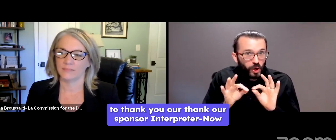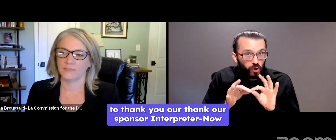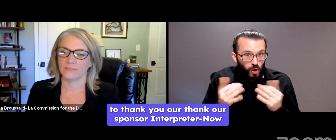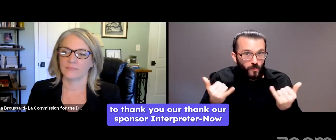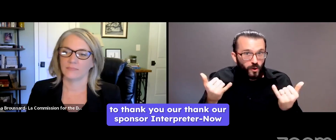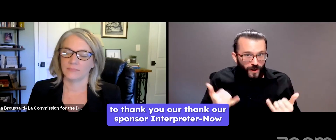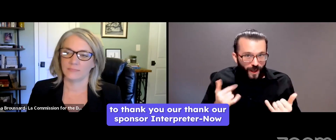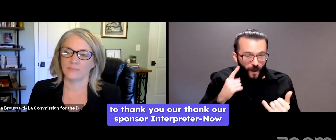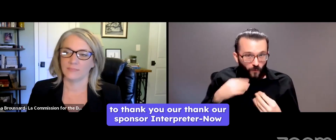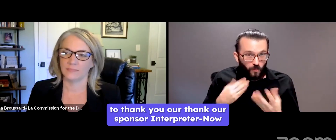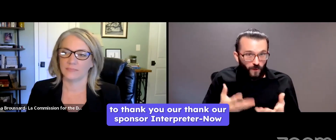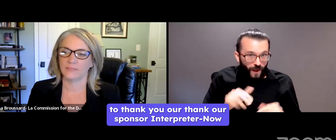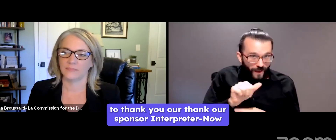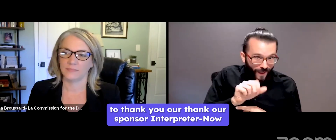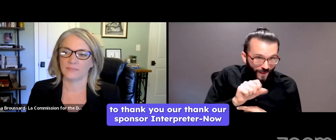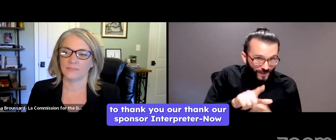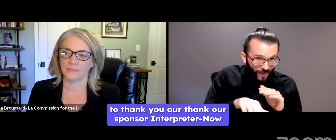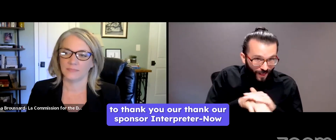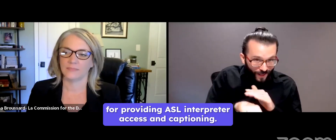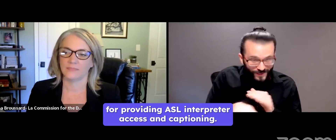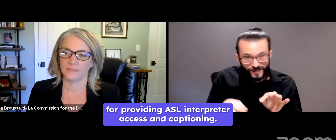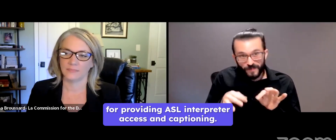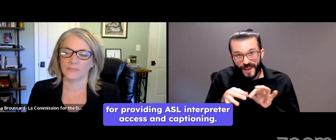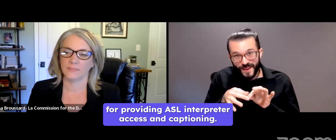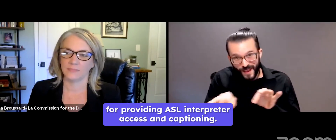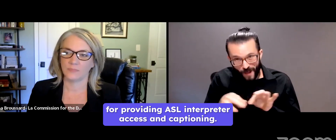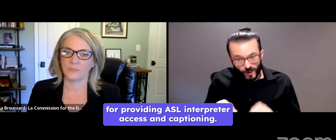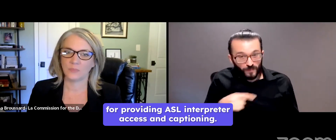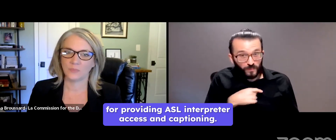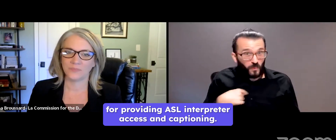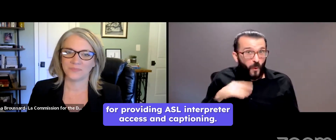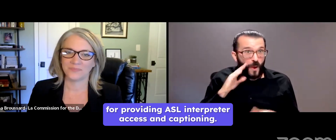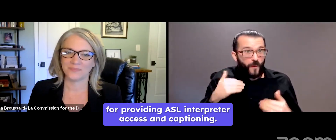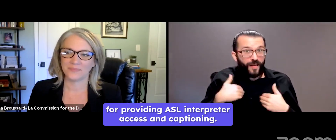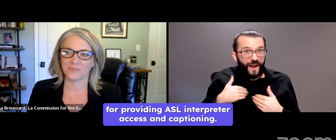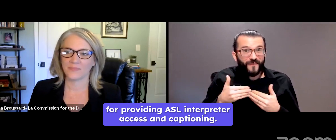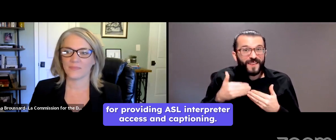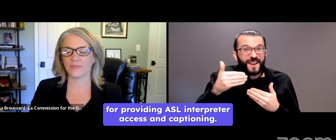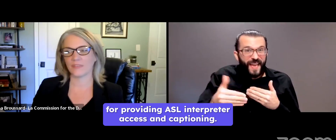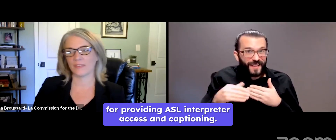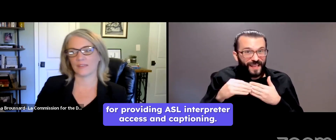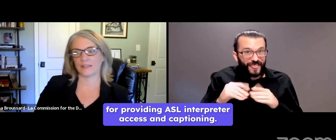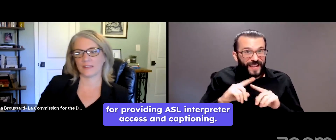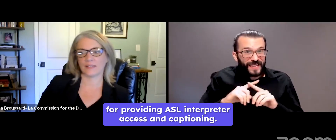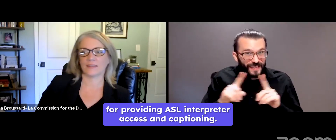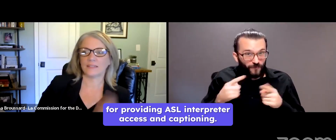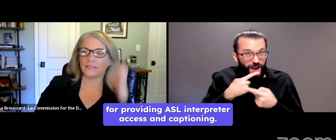to thank our sponsor, Interpreter Now, for providing ASL interpreter access and captioning.